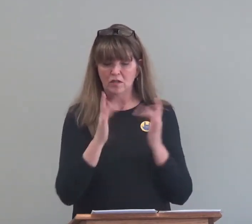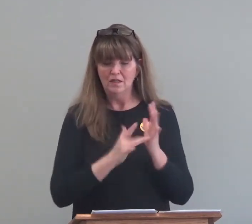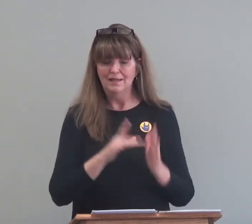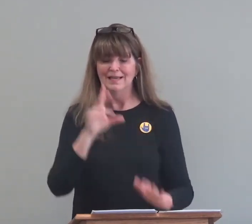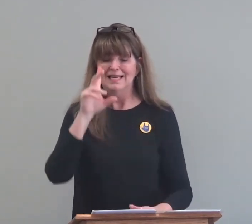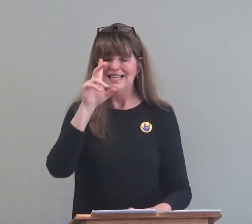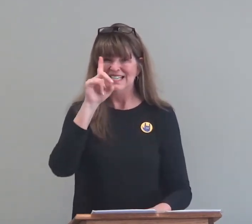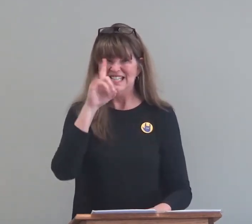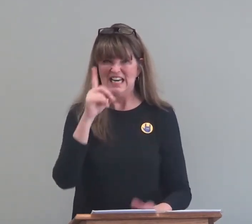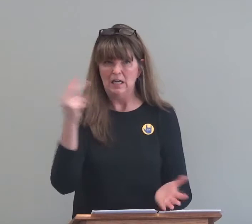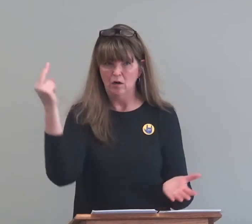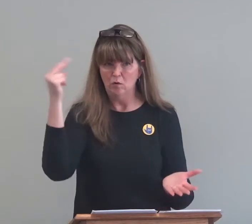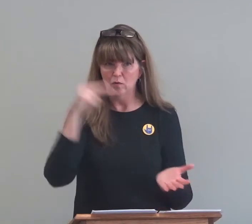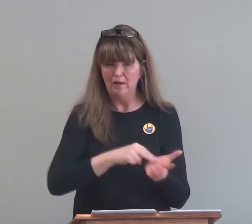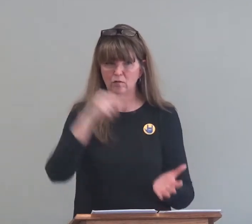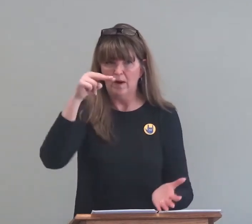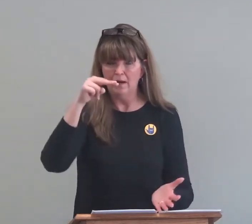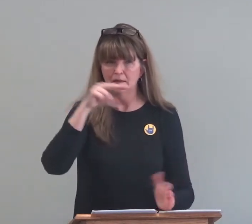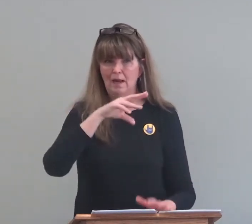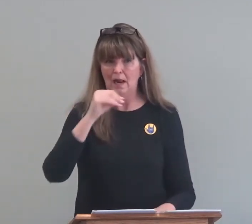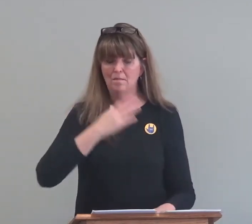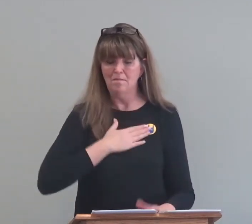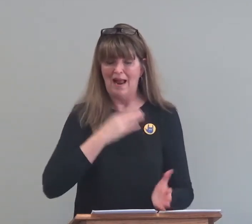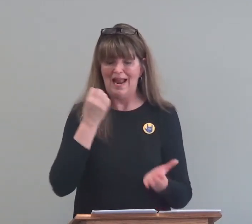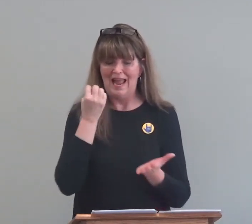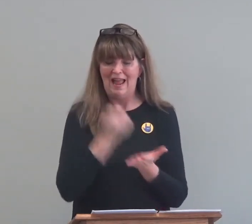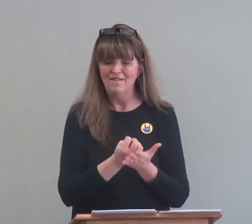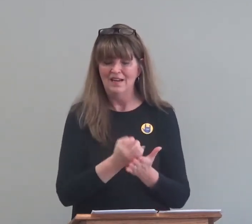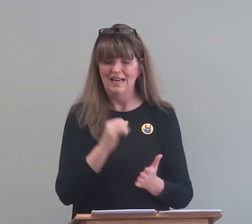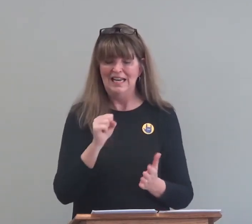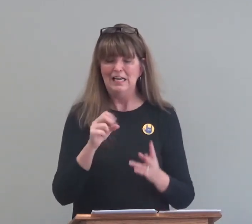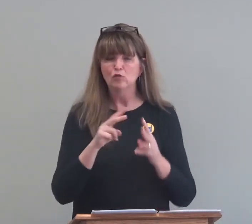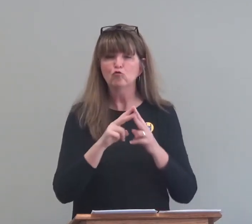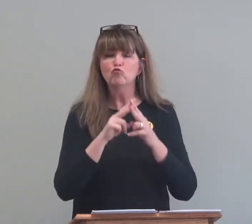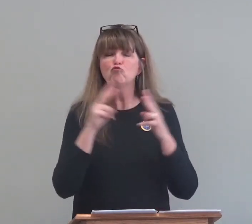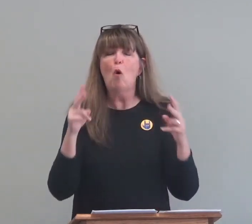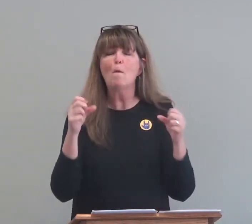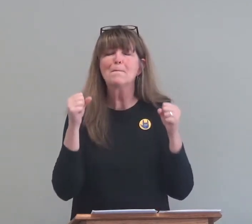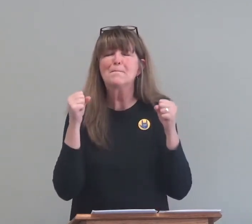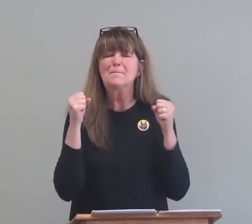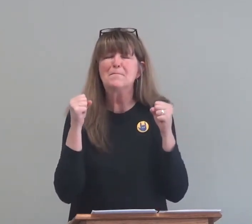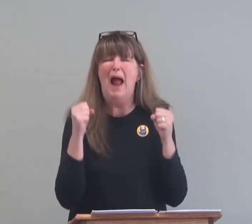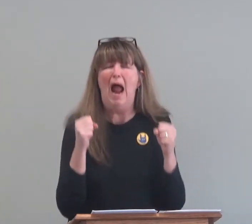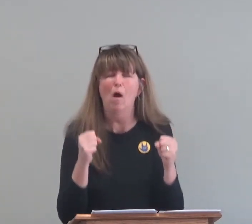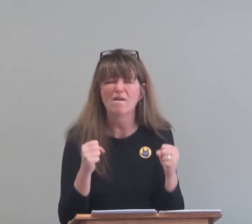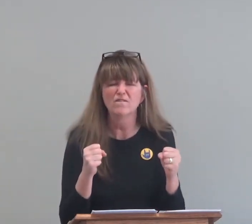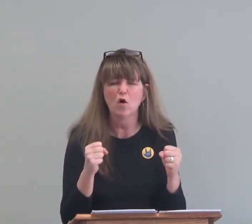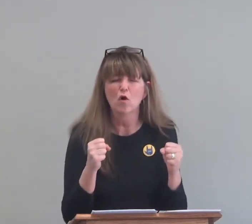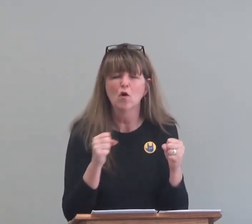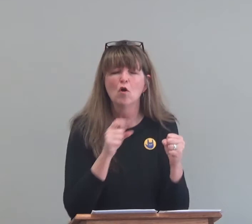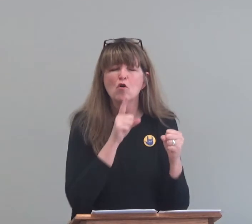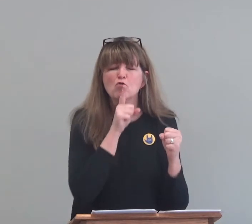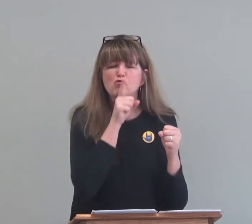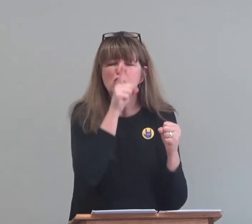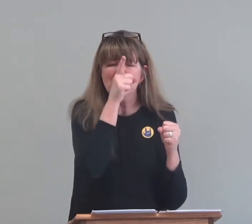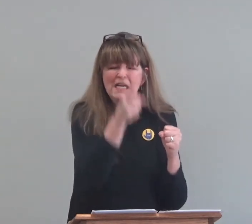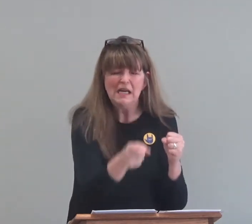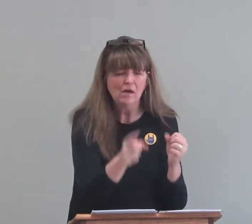through my evidence that Jesus did resurrect. And my evidence is so very